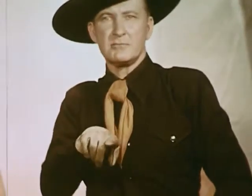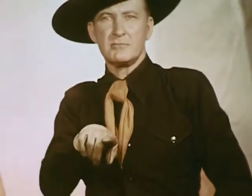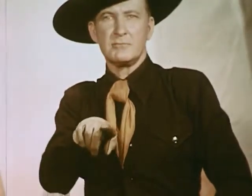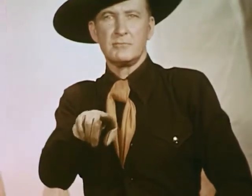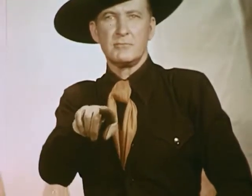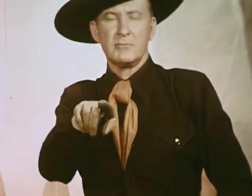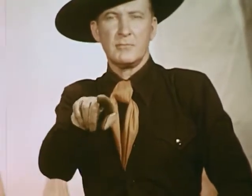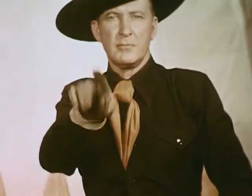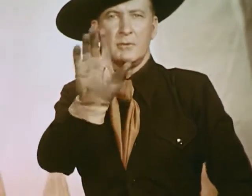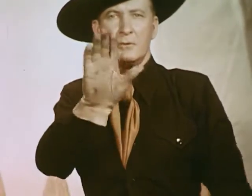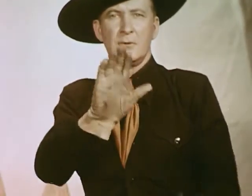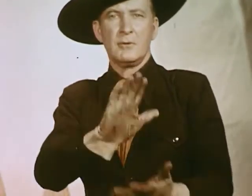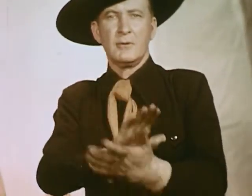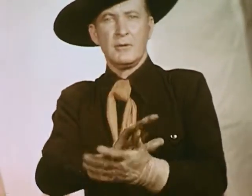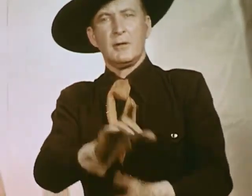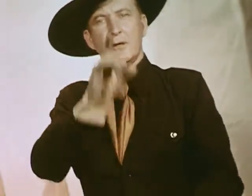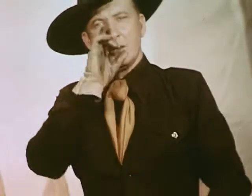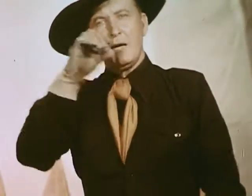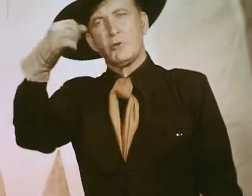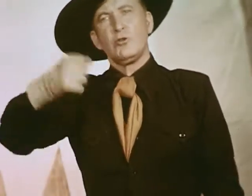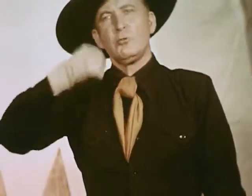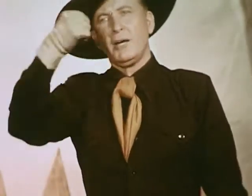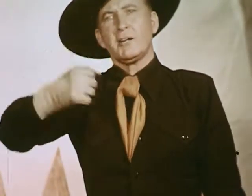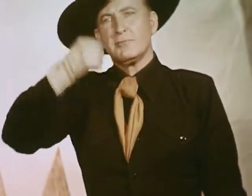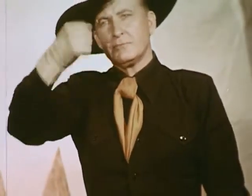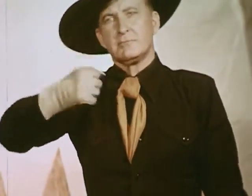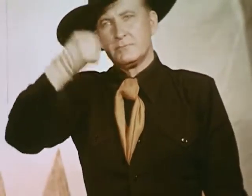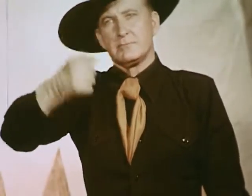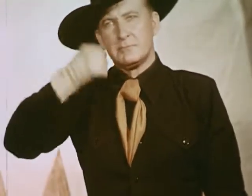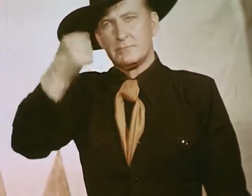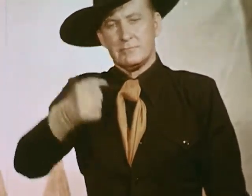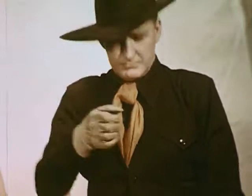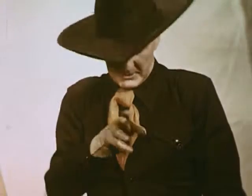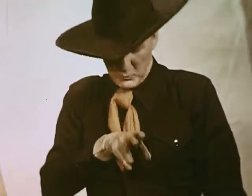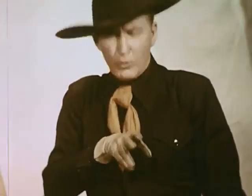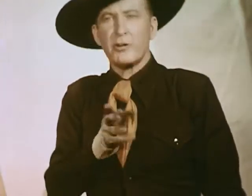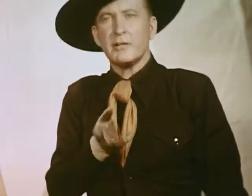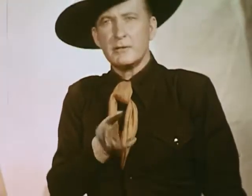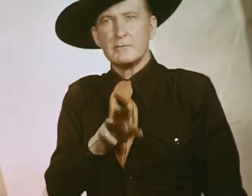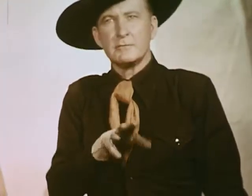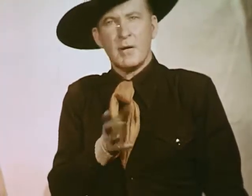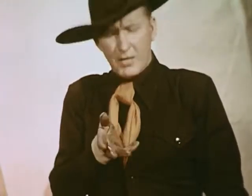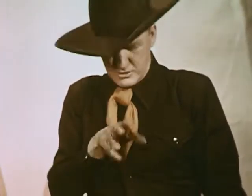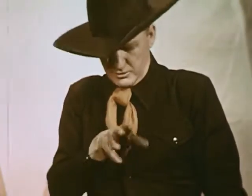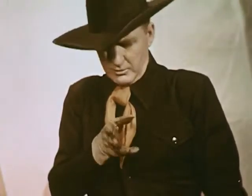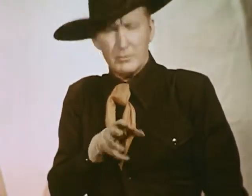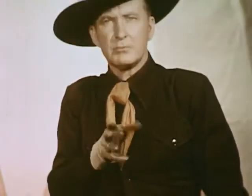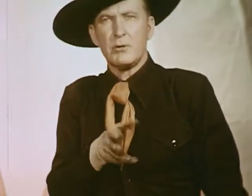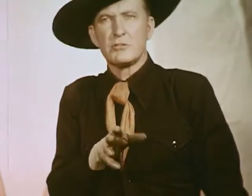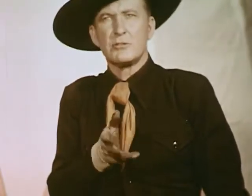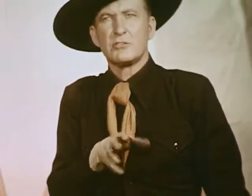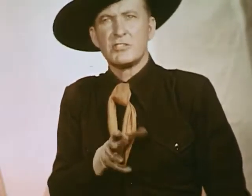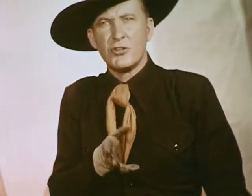I'm an old man. I'm worried. my heart's all sort of